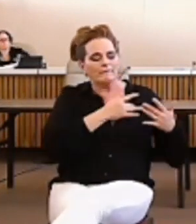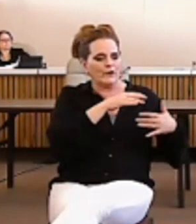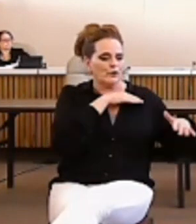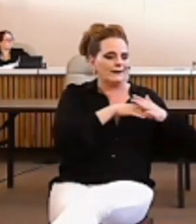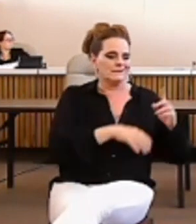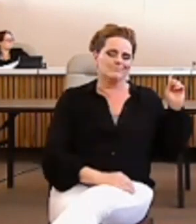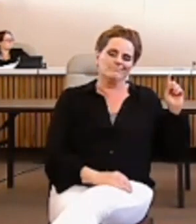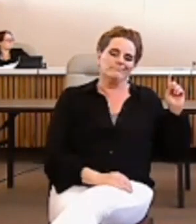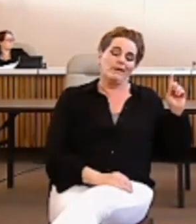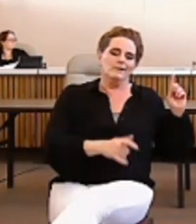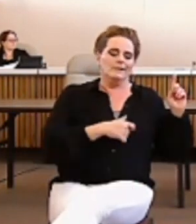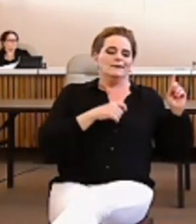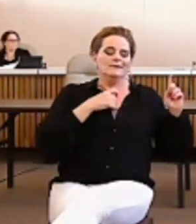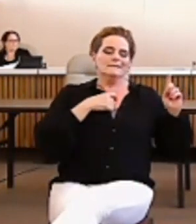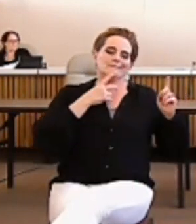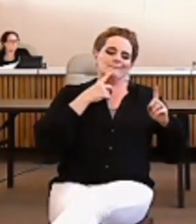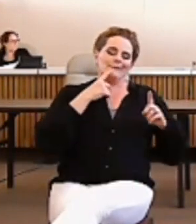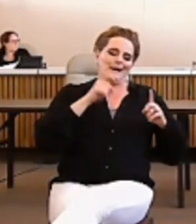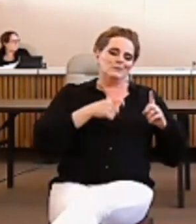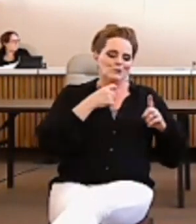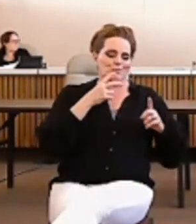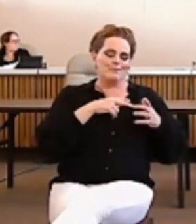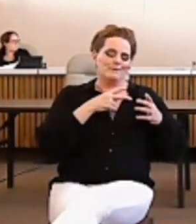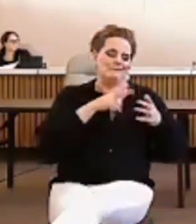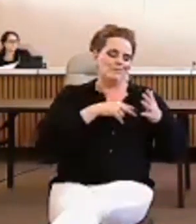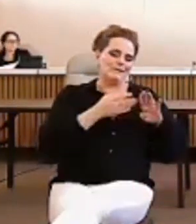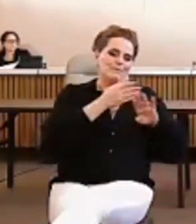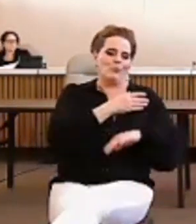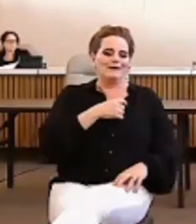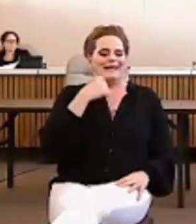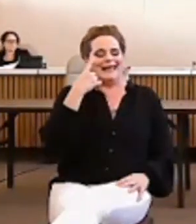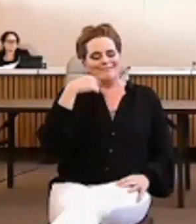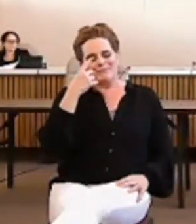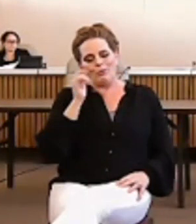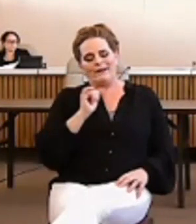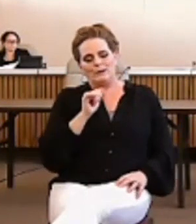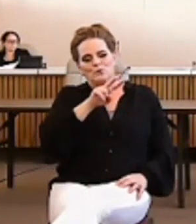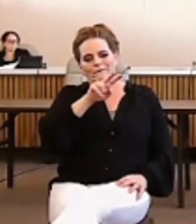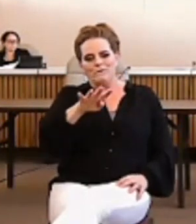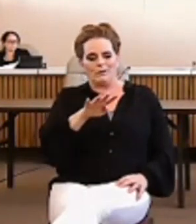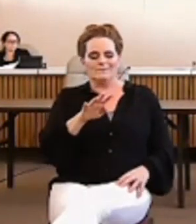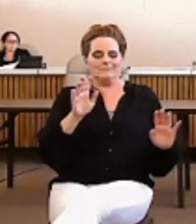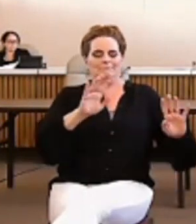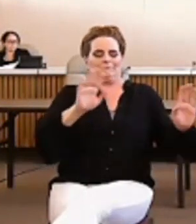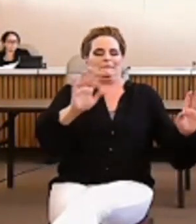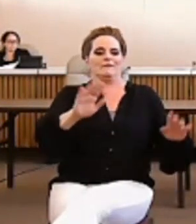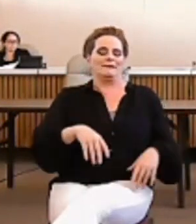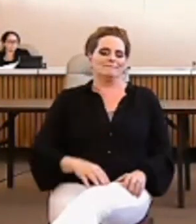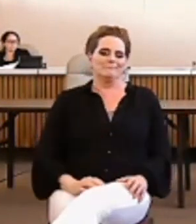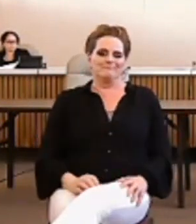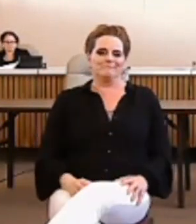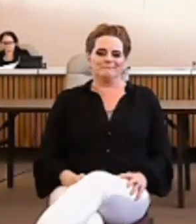this. Okay. It was such fine print, it looked like a 24 at first. Okay, never mind.